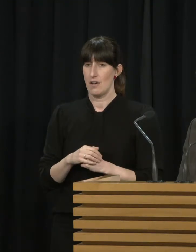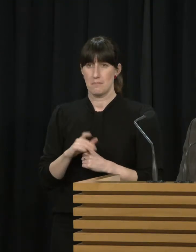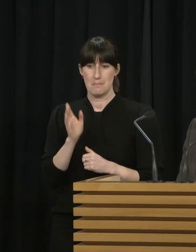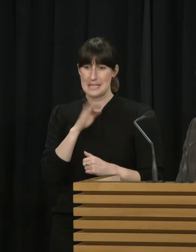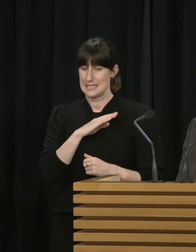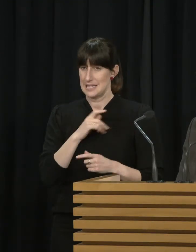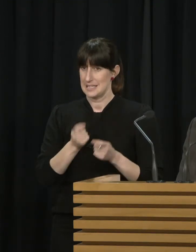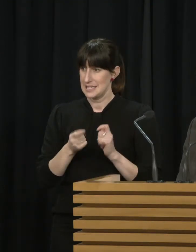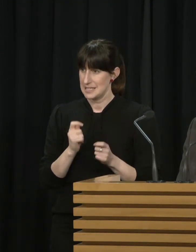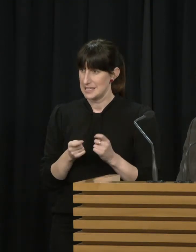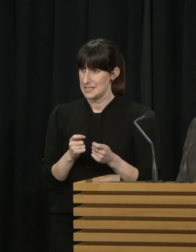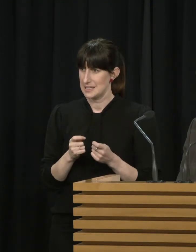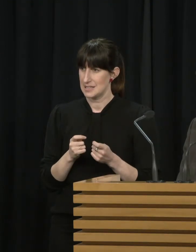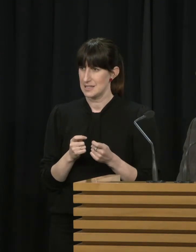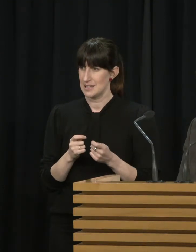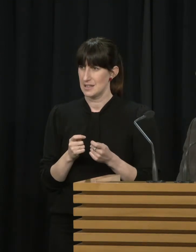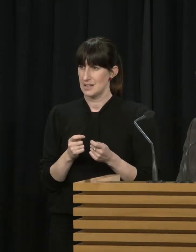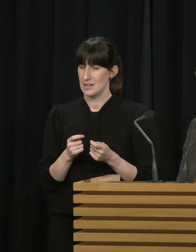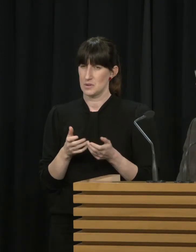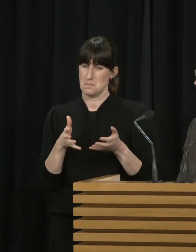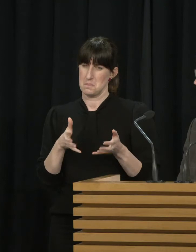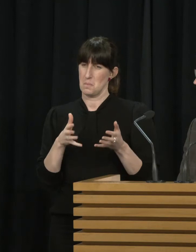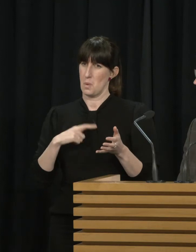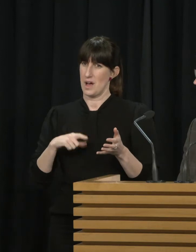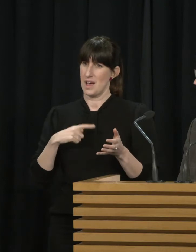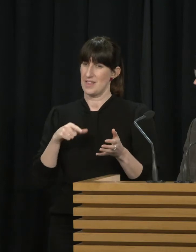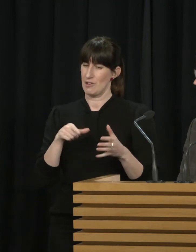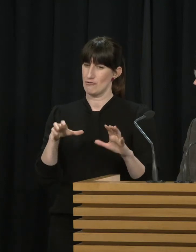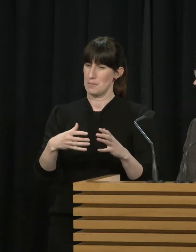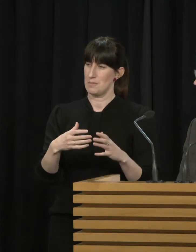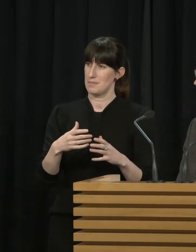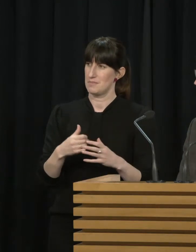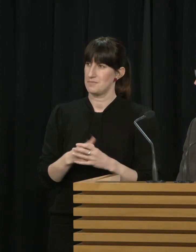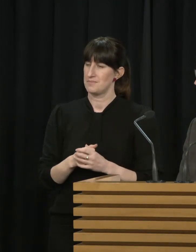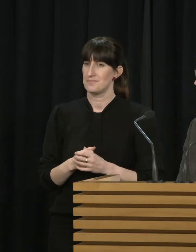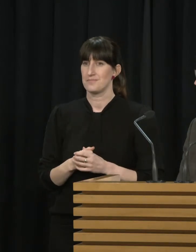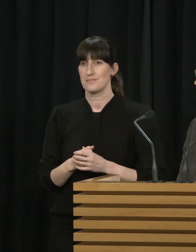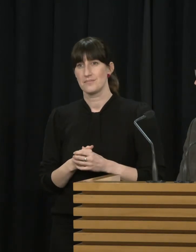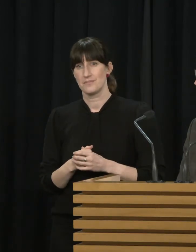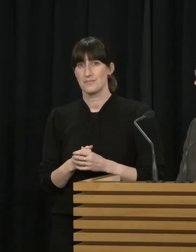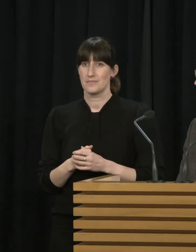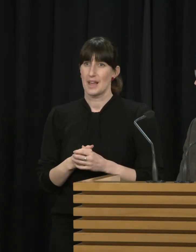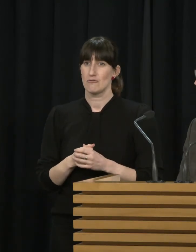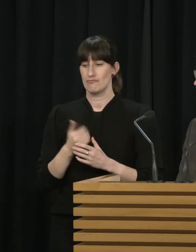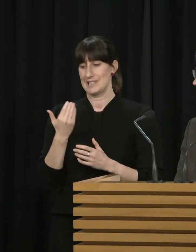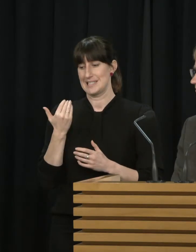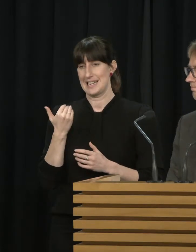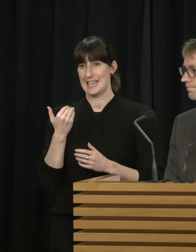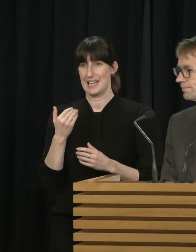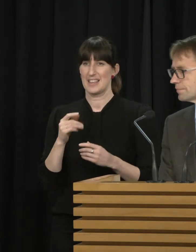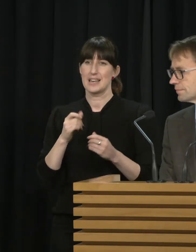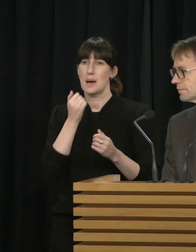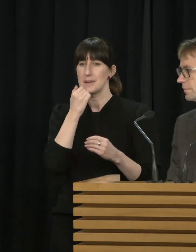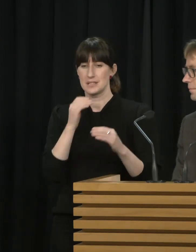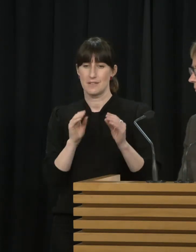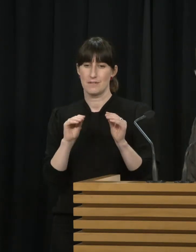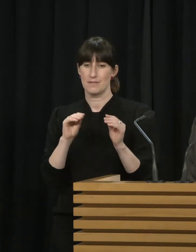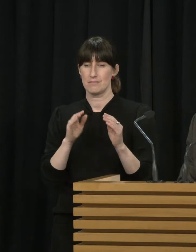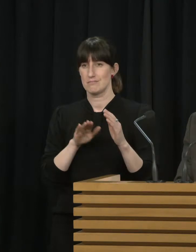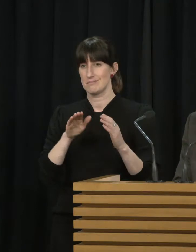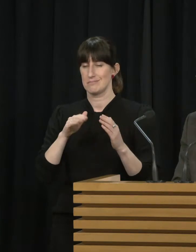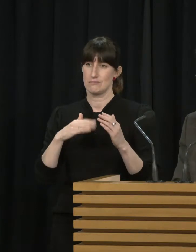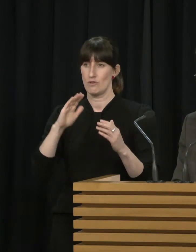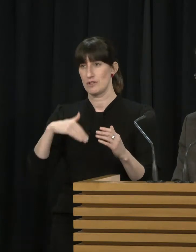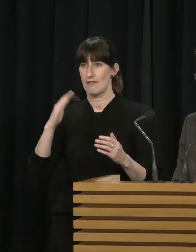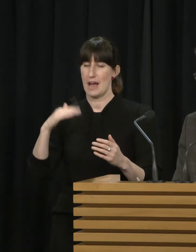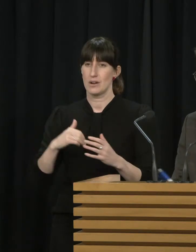of that group of people, or is it? It's only recently that the numbers have moved around, and it is only recently that we've been able to get back to having reliable